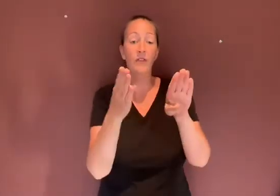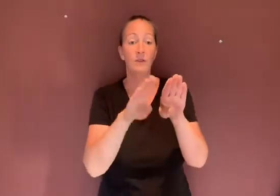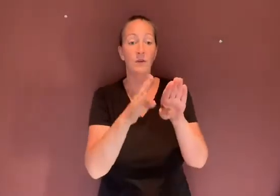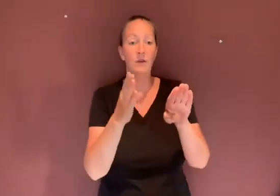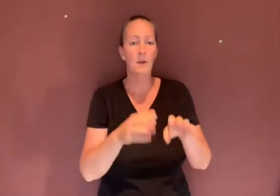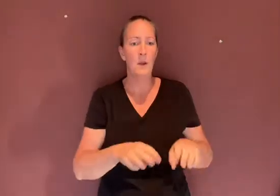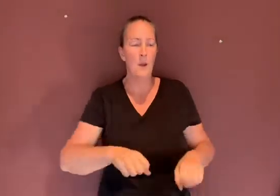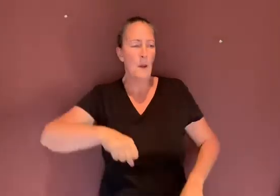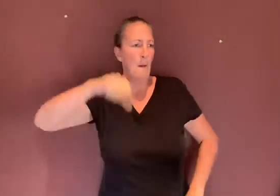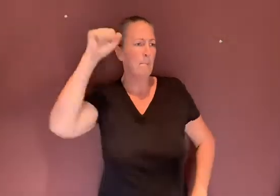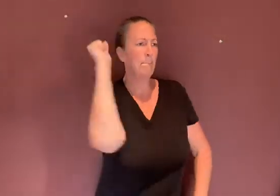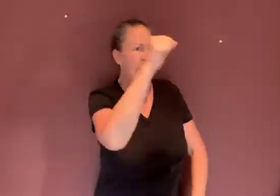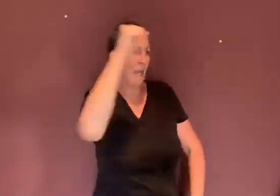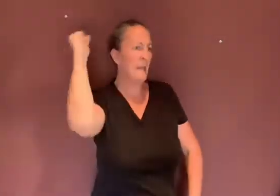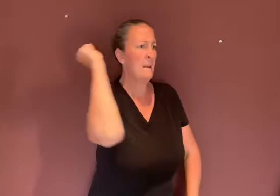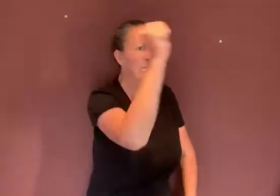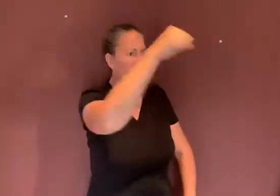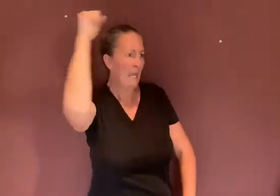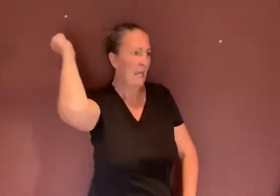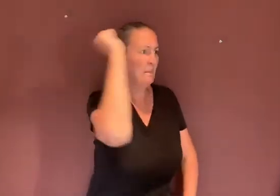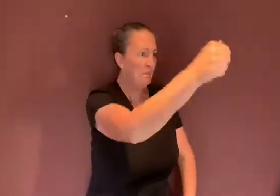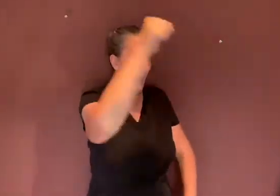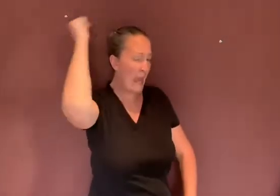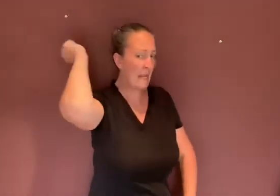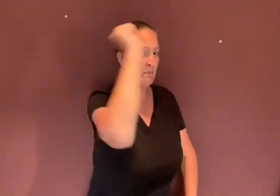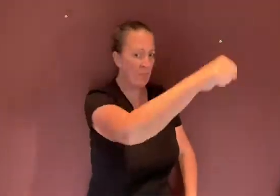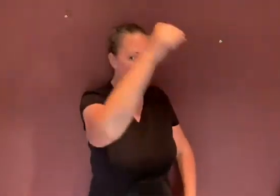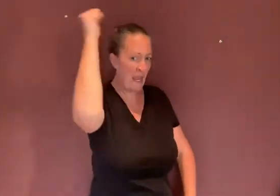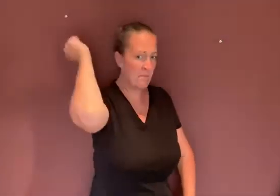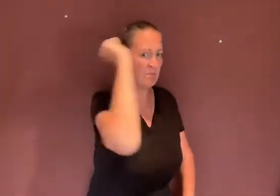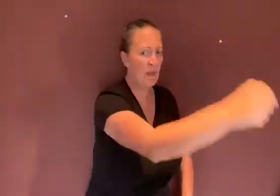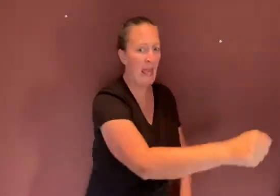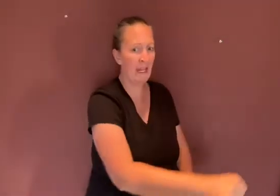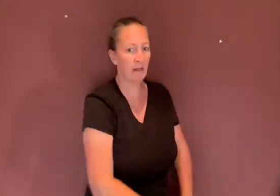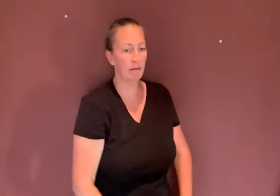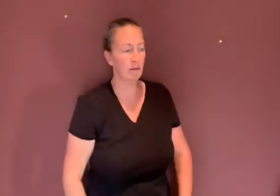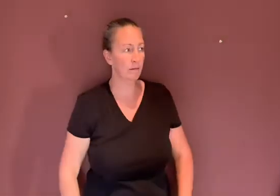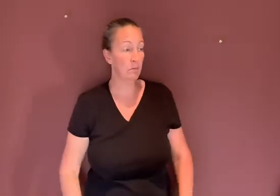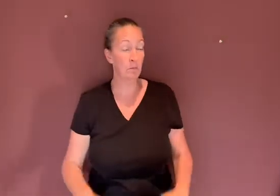door. Bang, bang, bang, bang, bang.